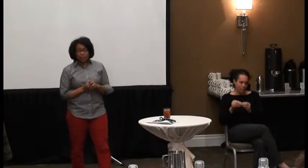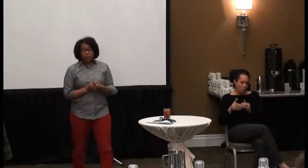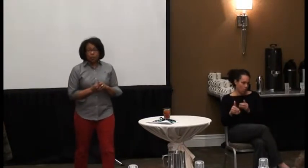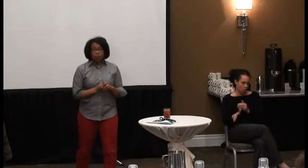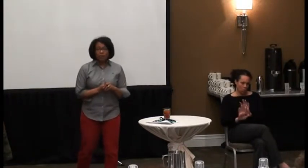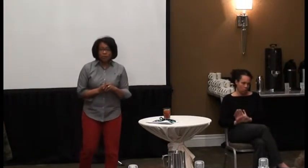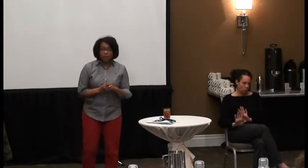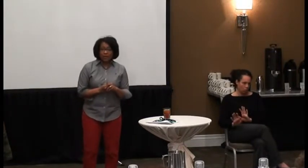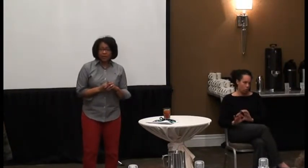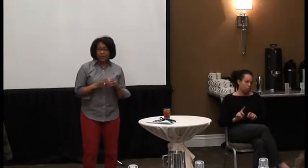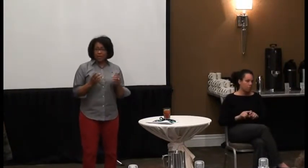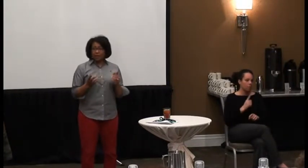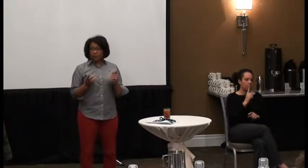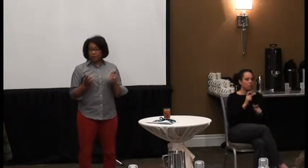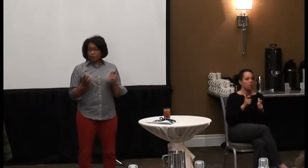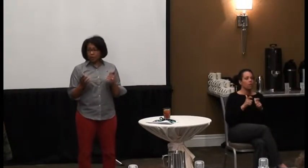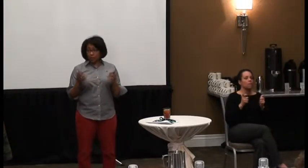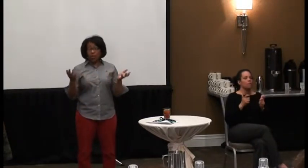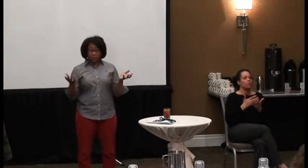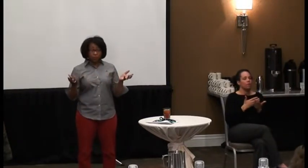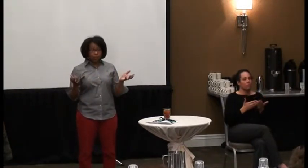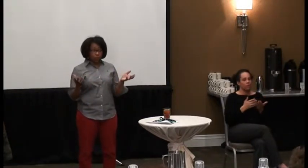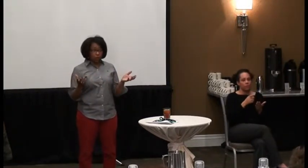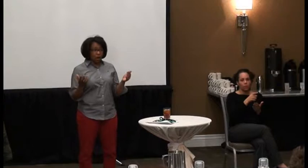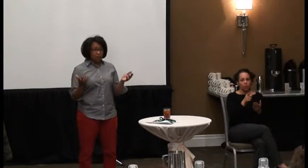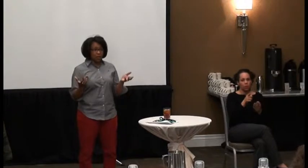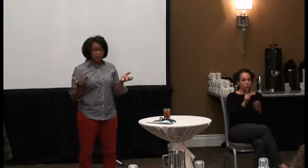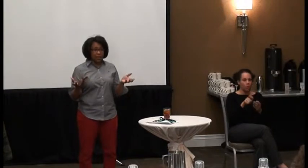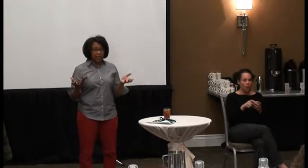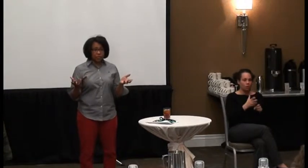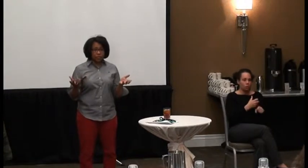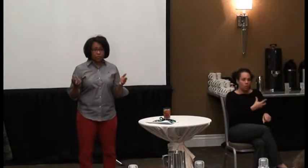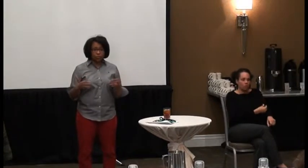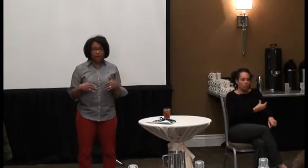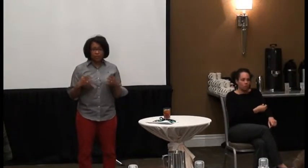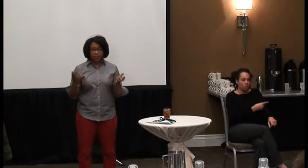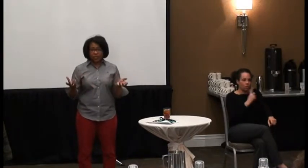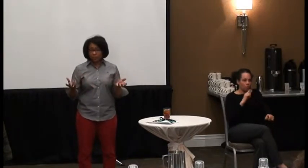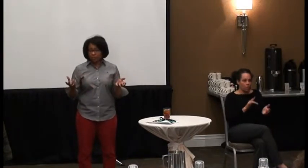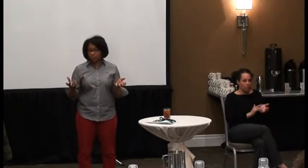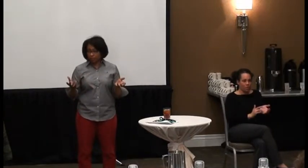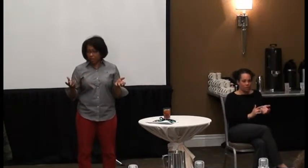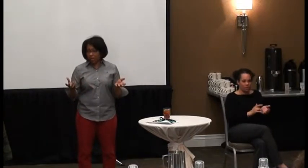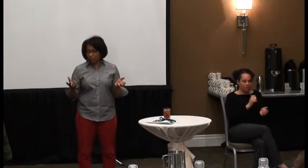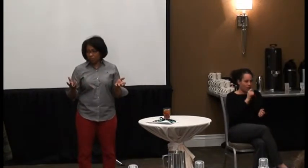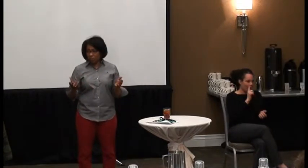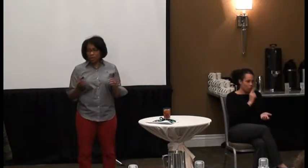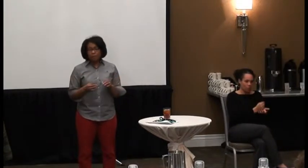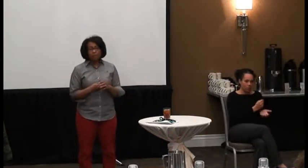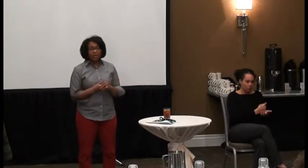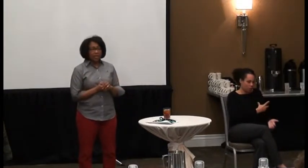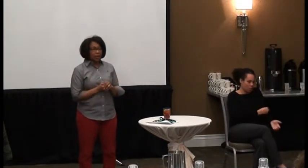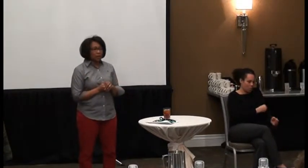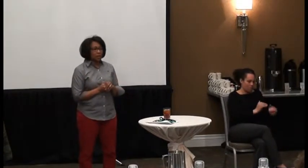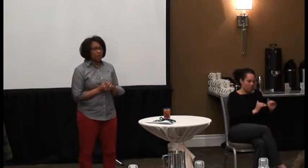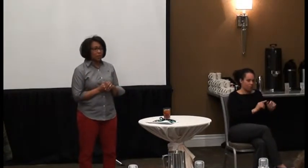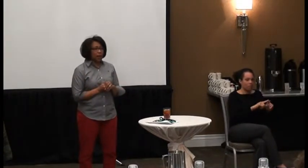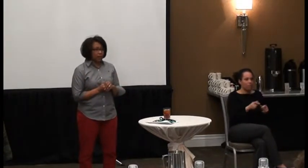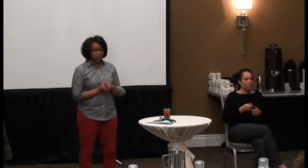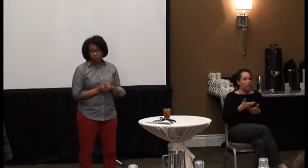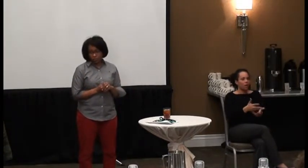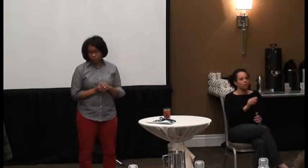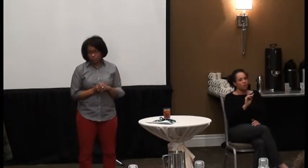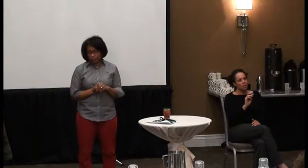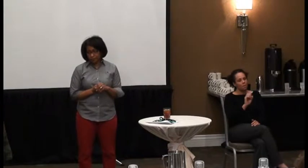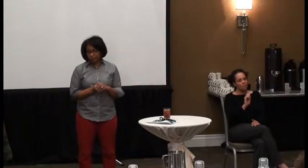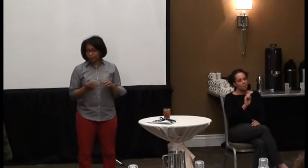But one of the biggest things, you have to get blood work on these medications too, not for therapeutic blood levels, but they cause